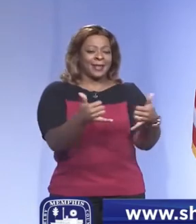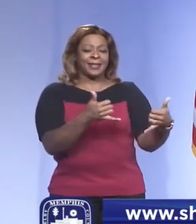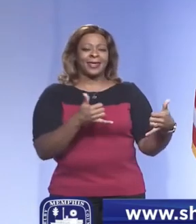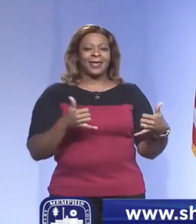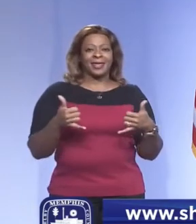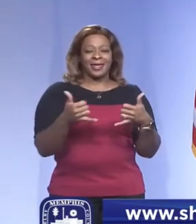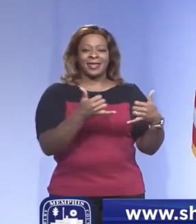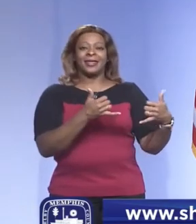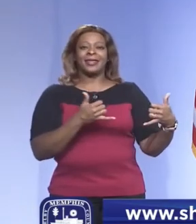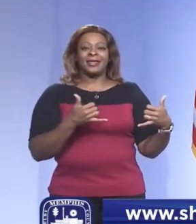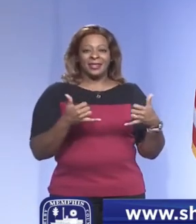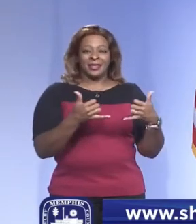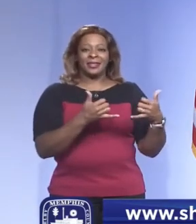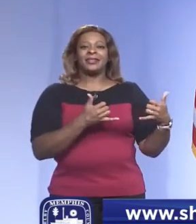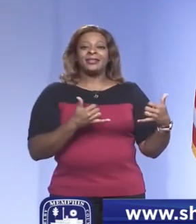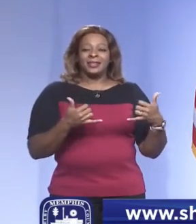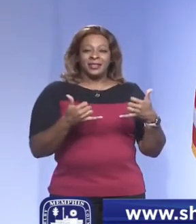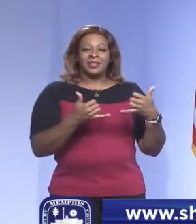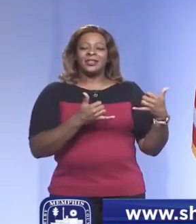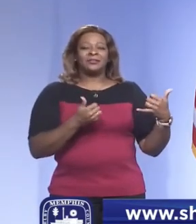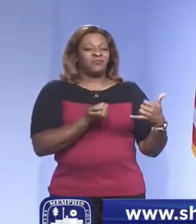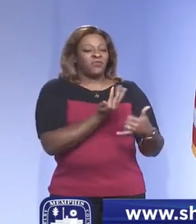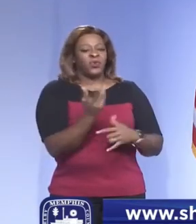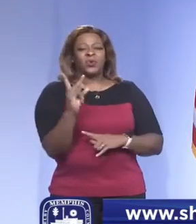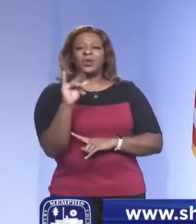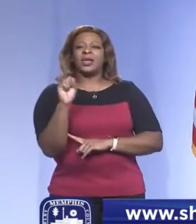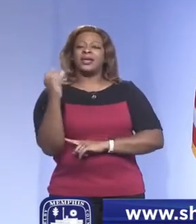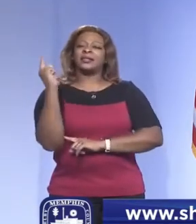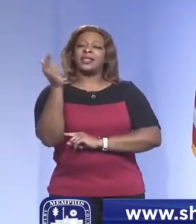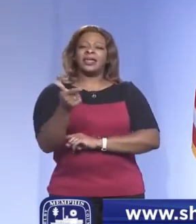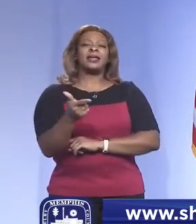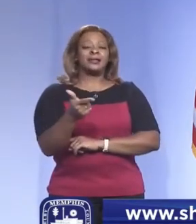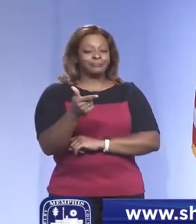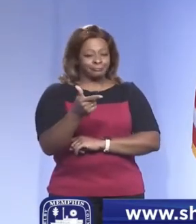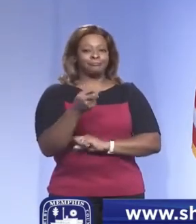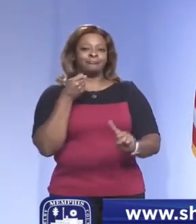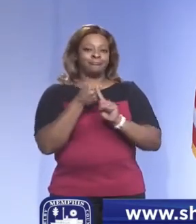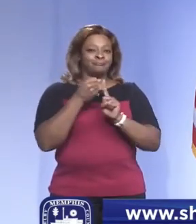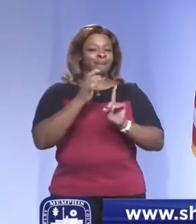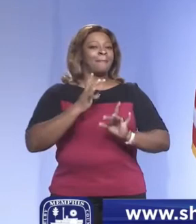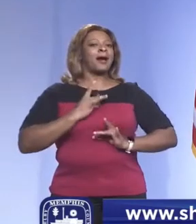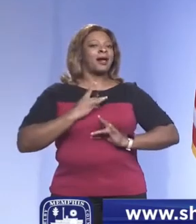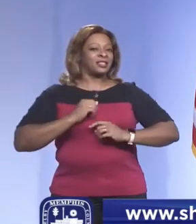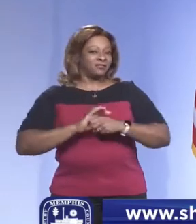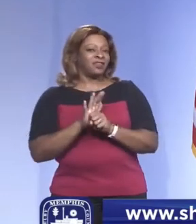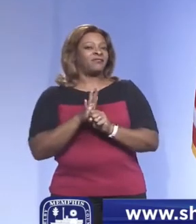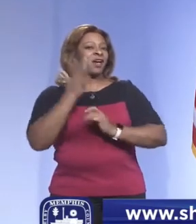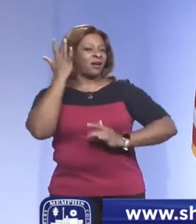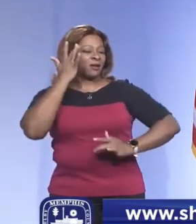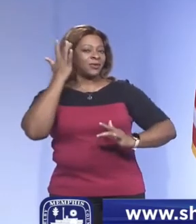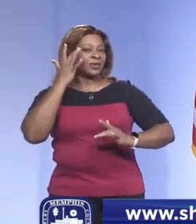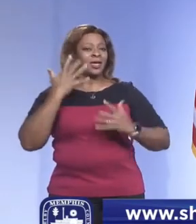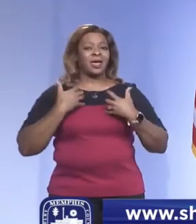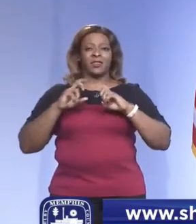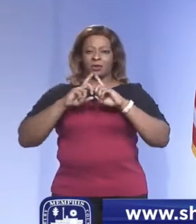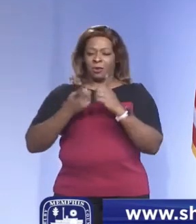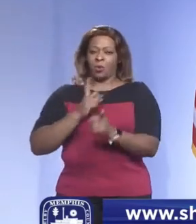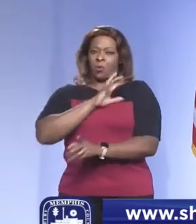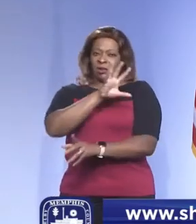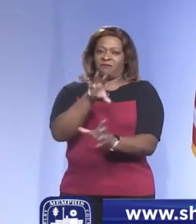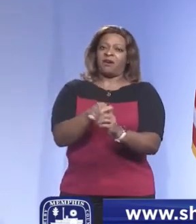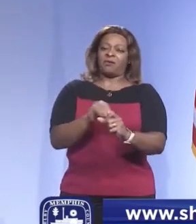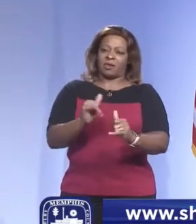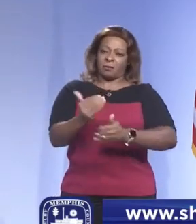subsequently, a few days later, tested positive. Well, the health department is involved in